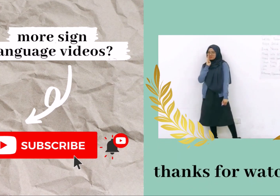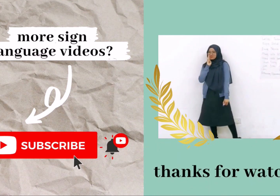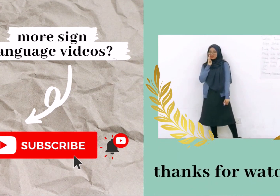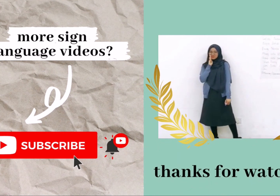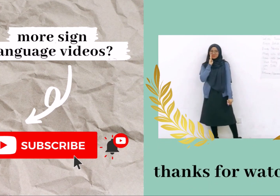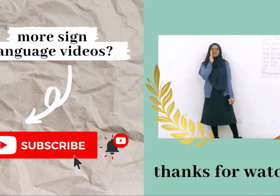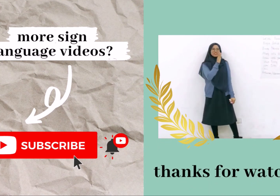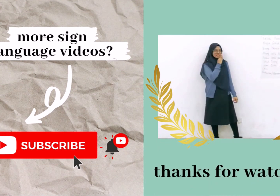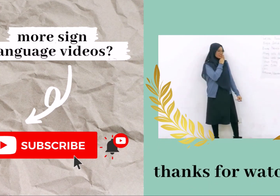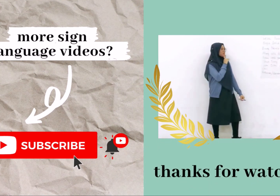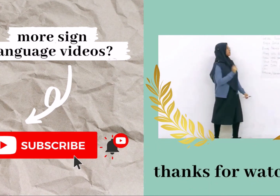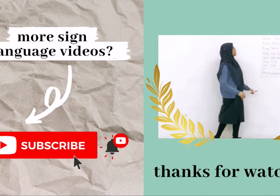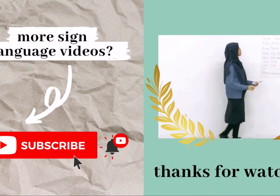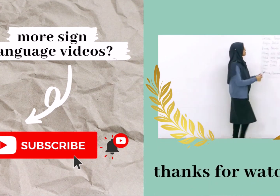I need you to